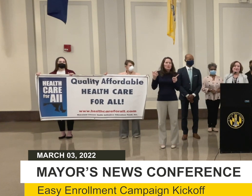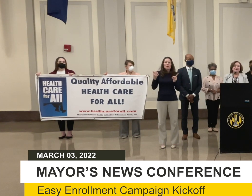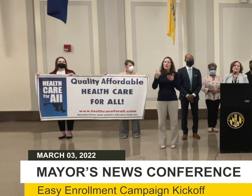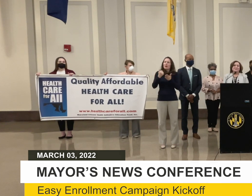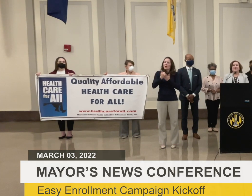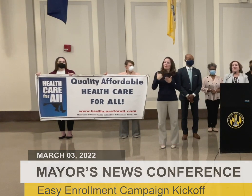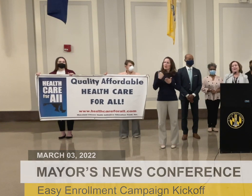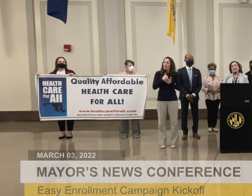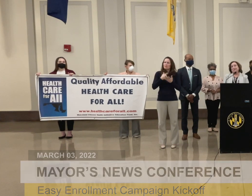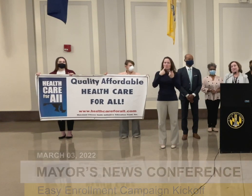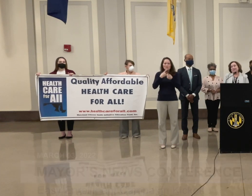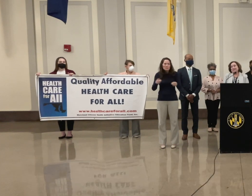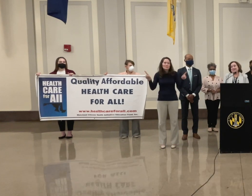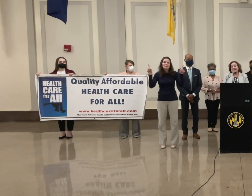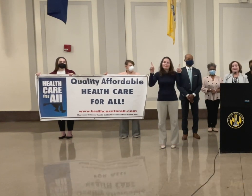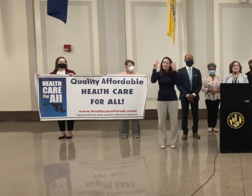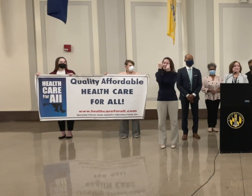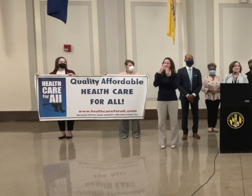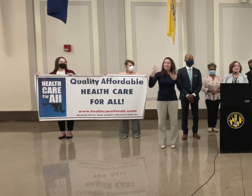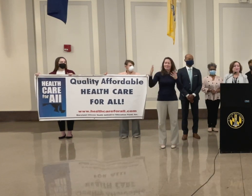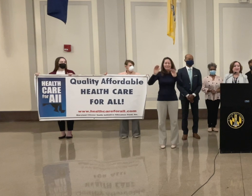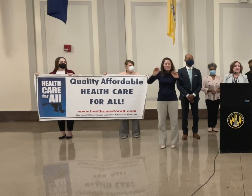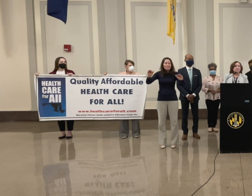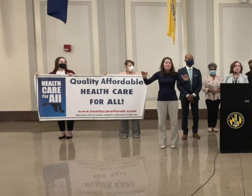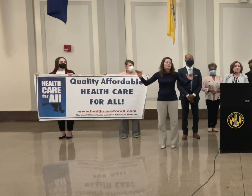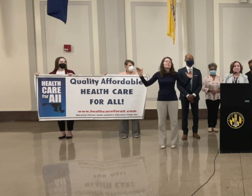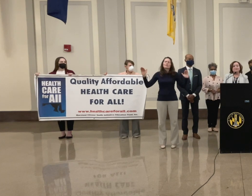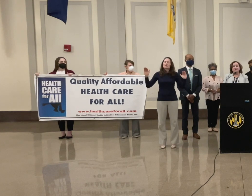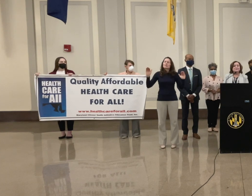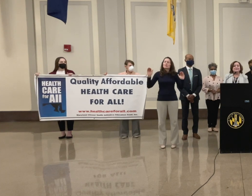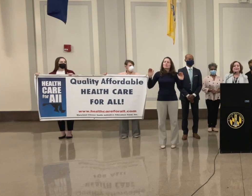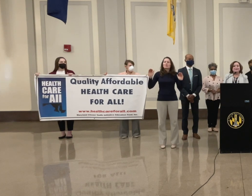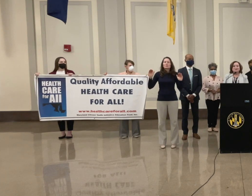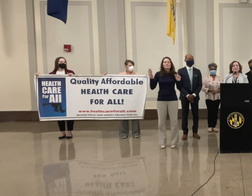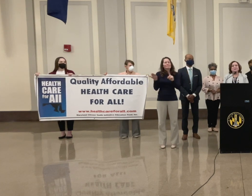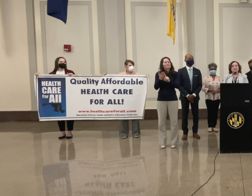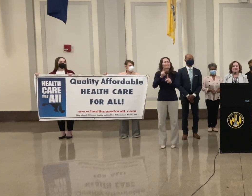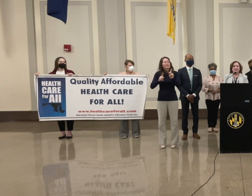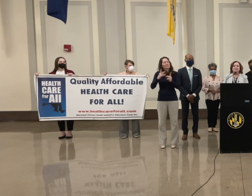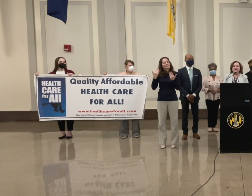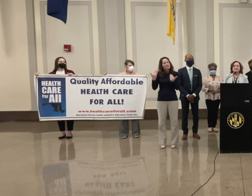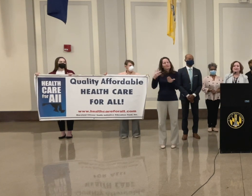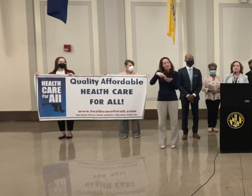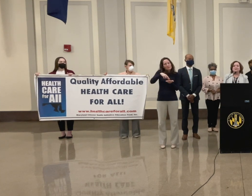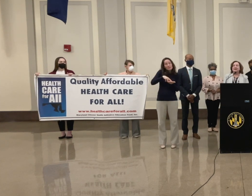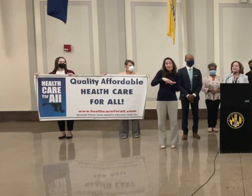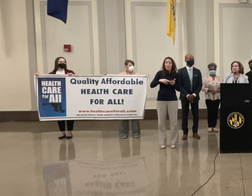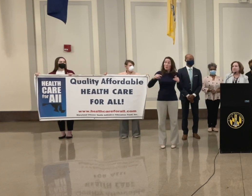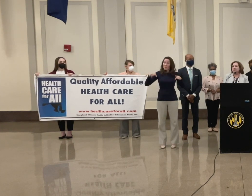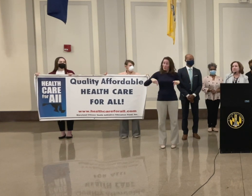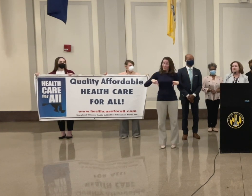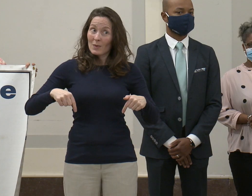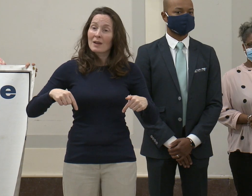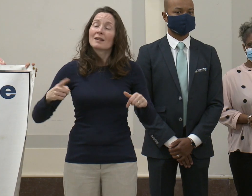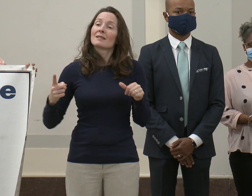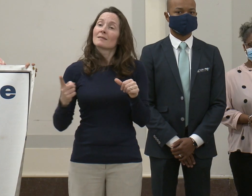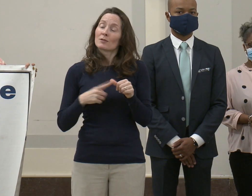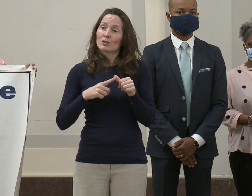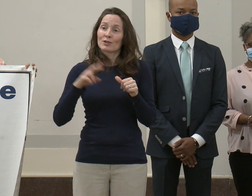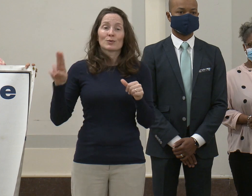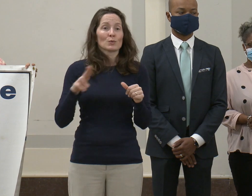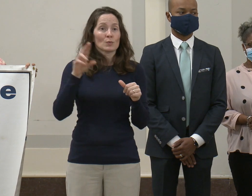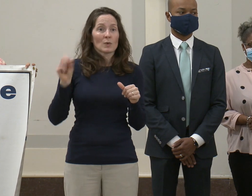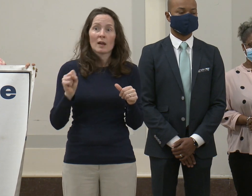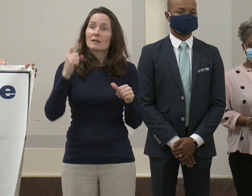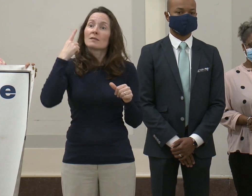insured. So what you've heard today is we have this great opportunity, first in the nation, check that box on your tax returns, come